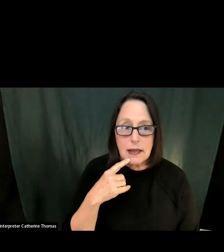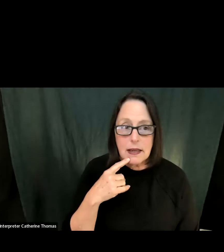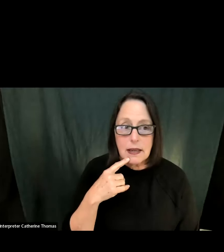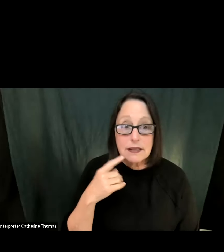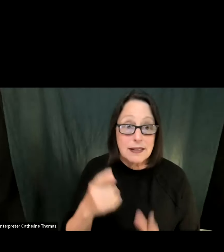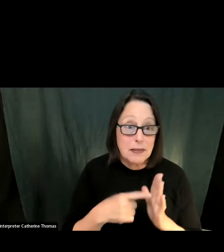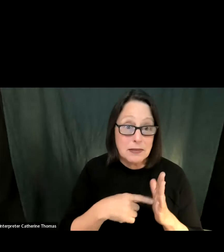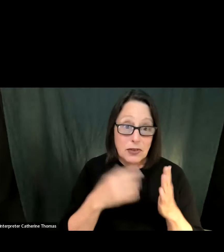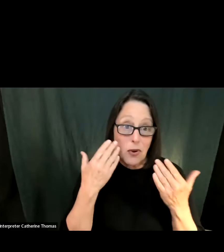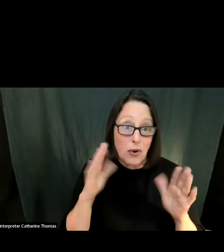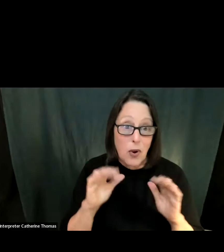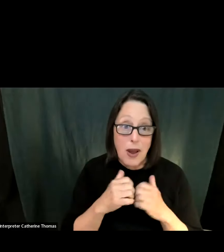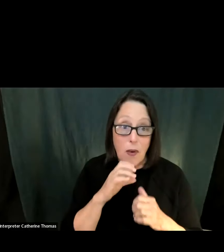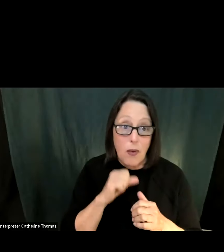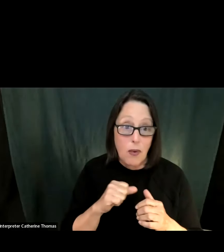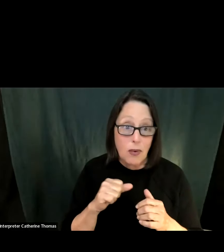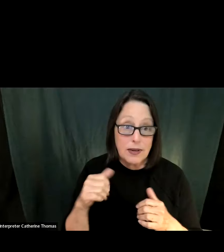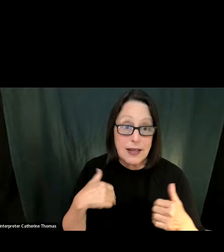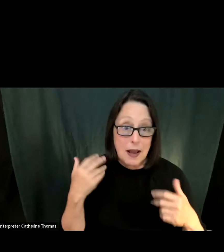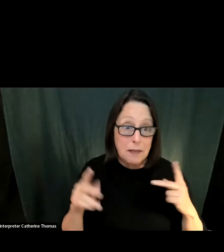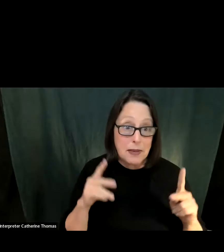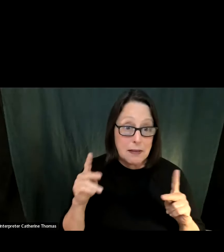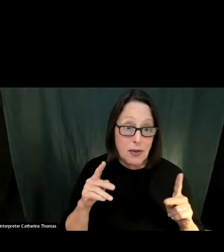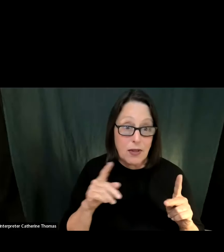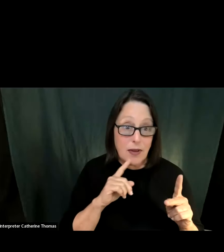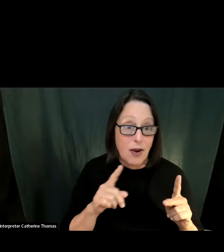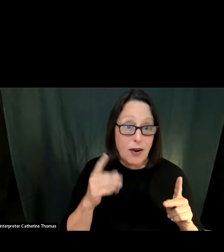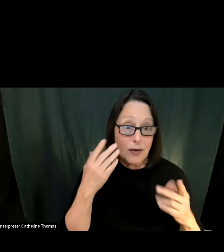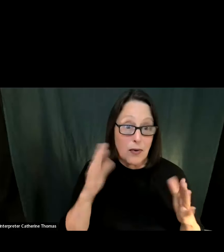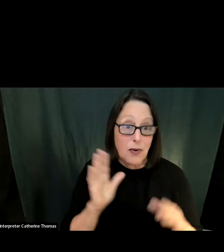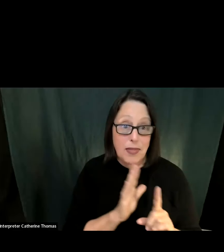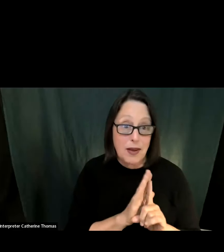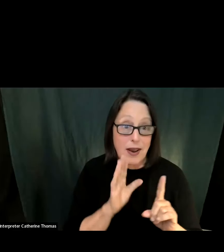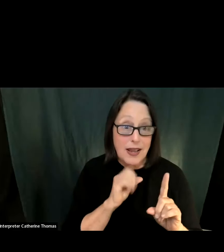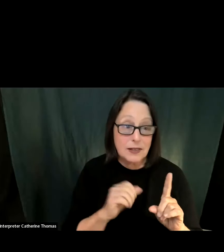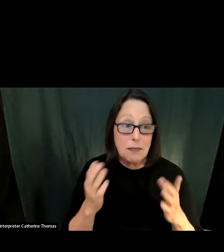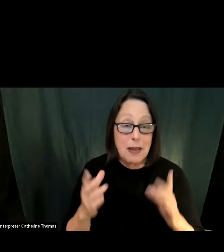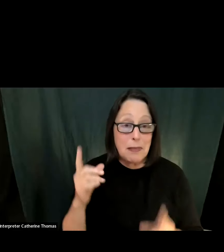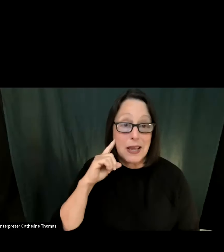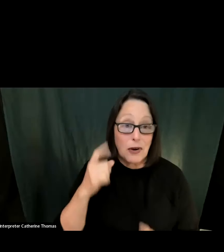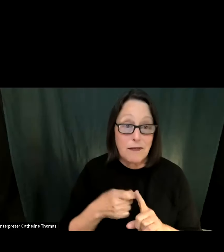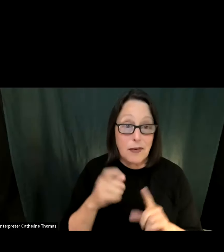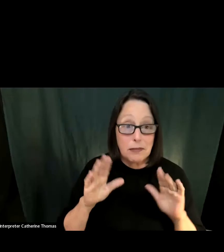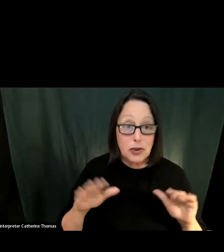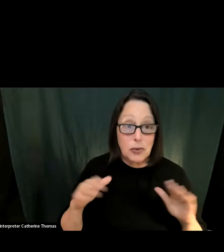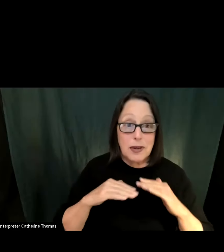are, young people are, there may be instances where we're hearing from children who are under 13.